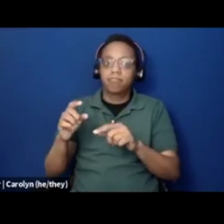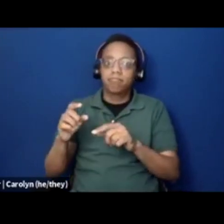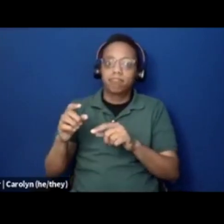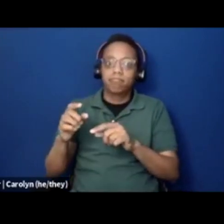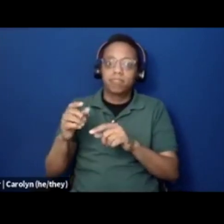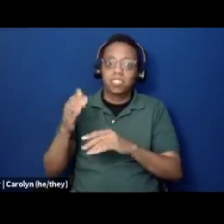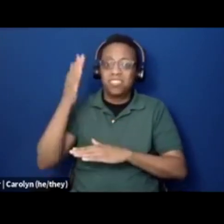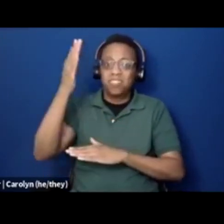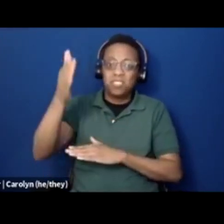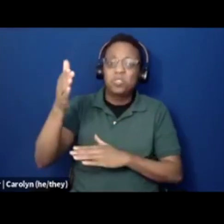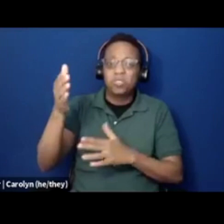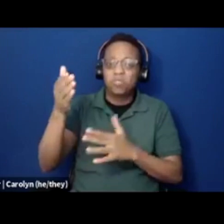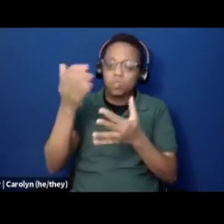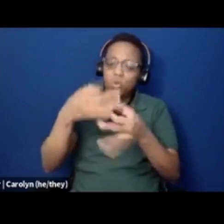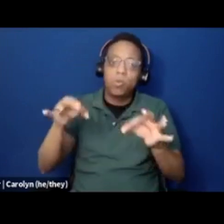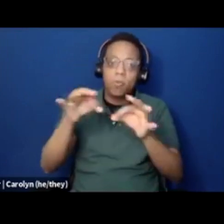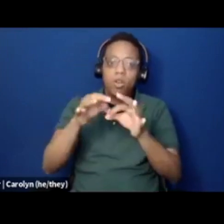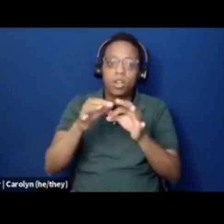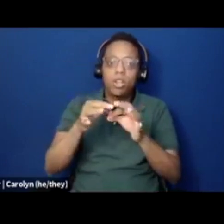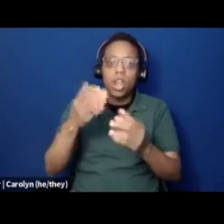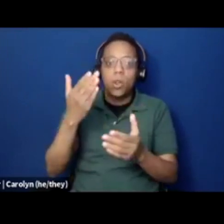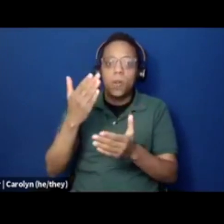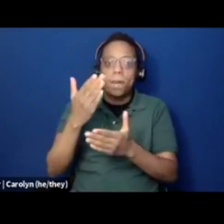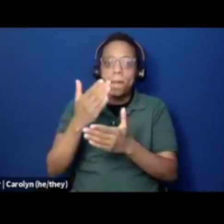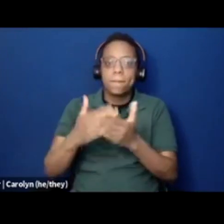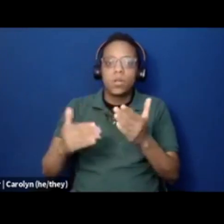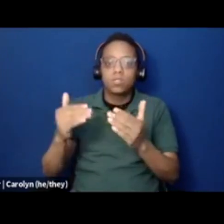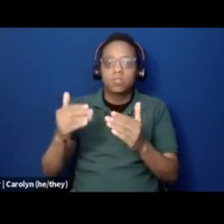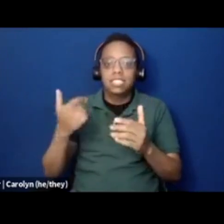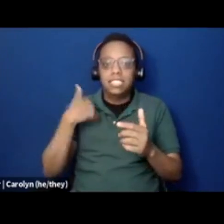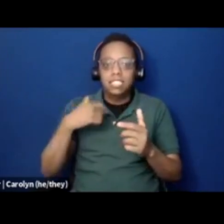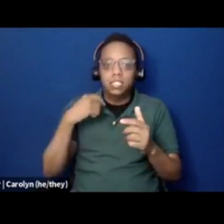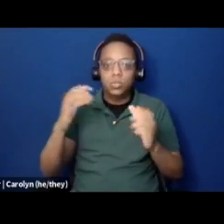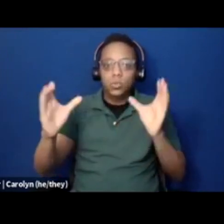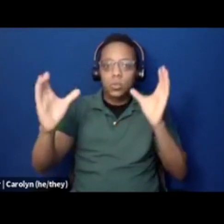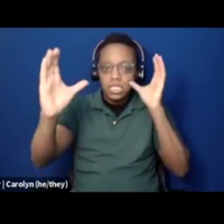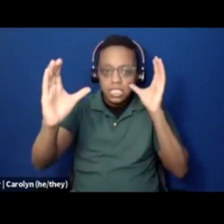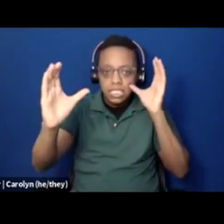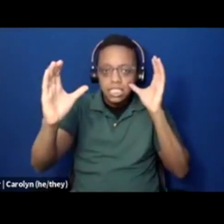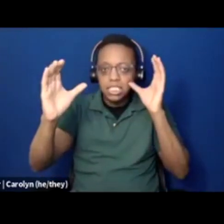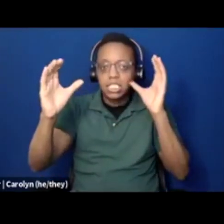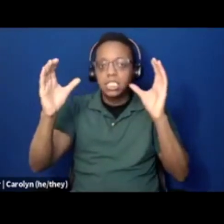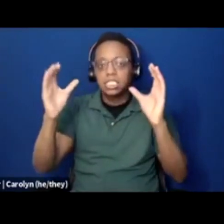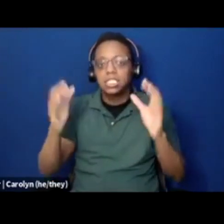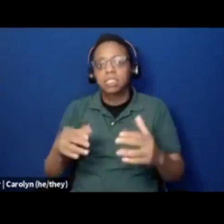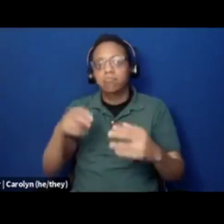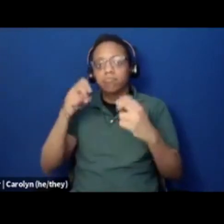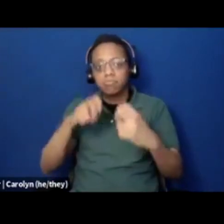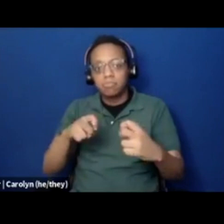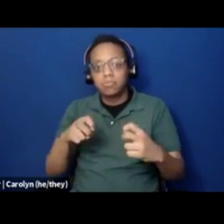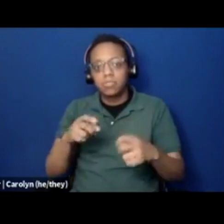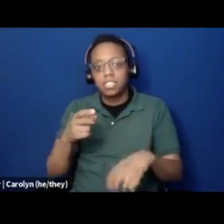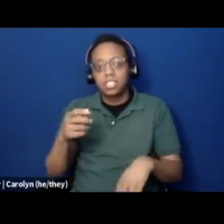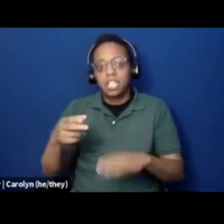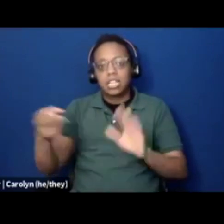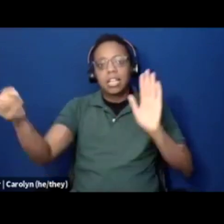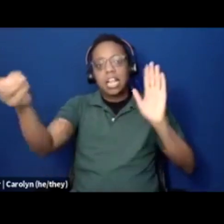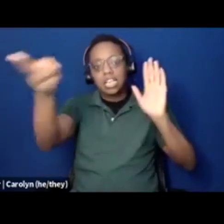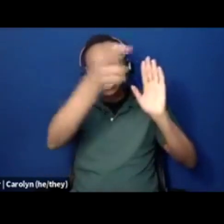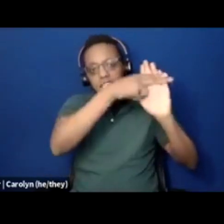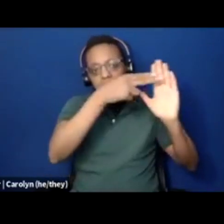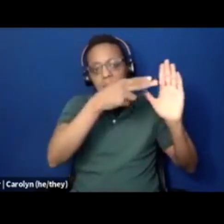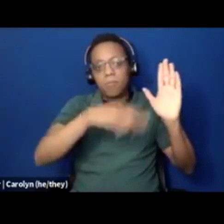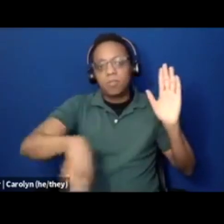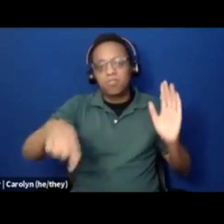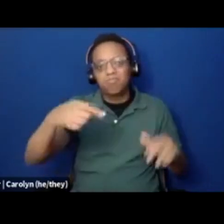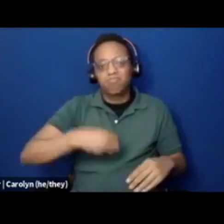feel like we both need to listen on both sides. I feel like we need to stop labeling Black trans women as angry Black trans women or angry Black people